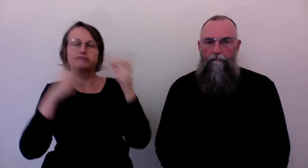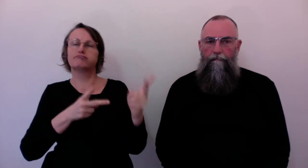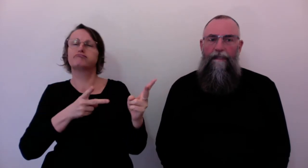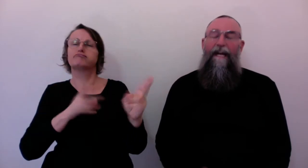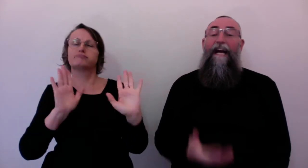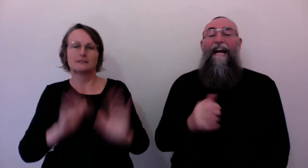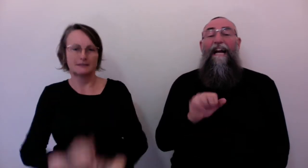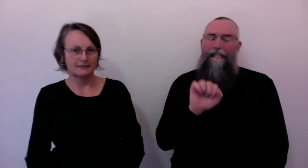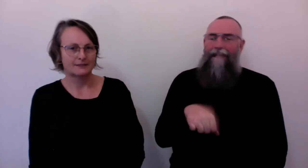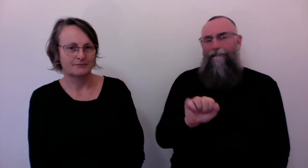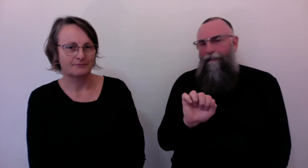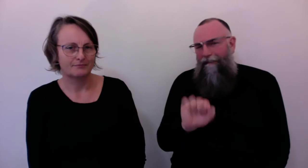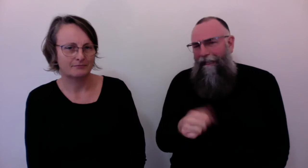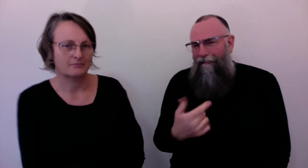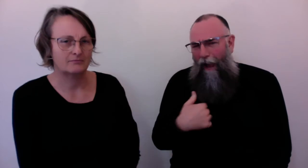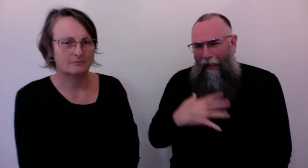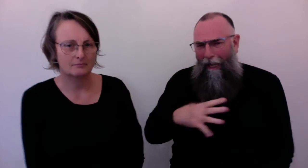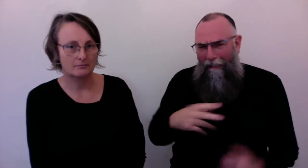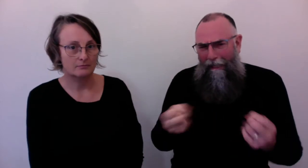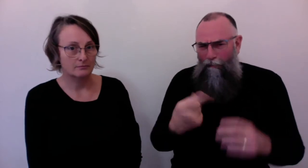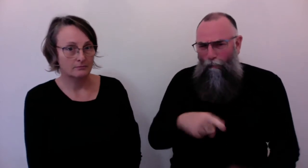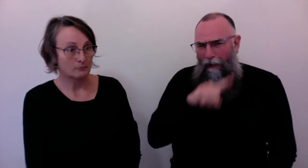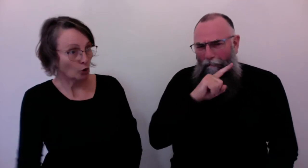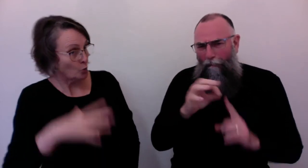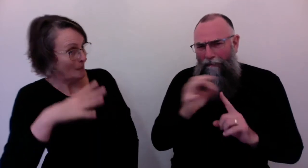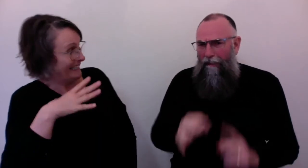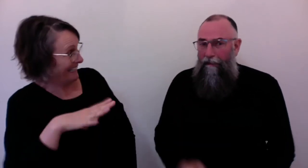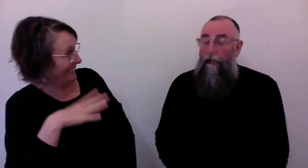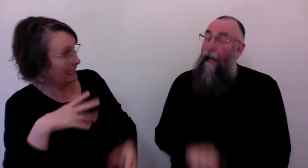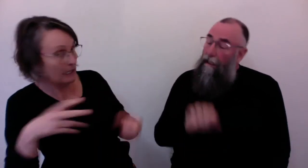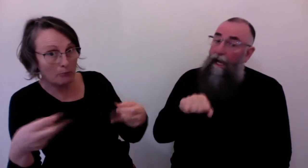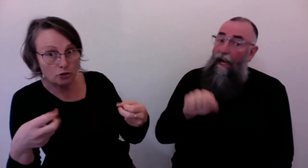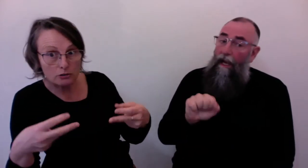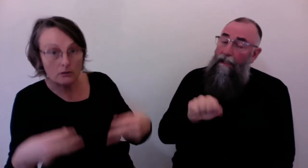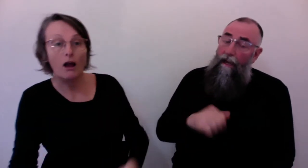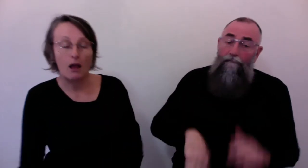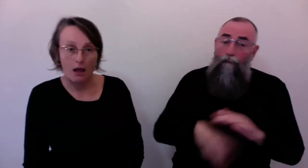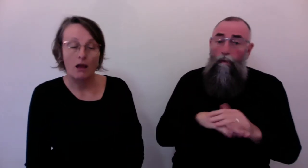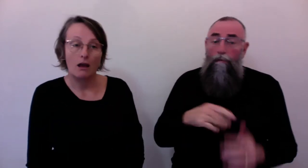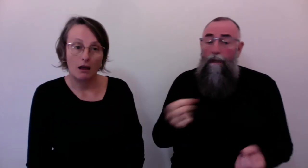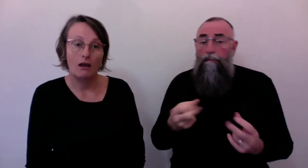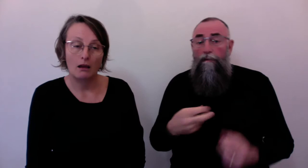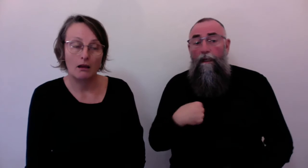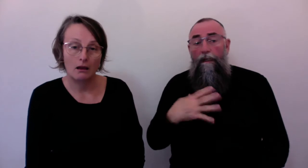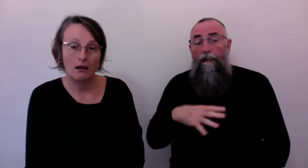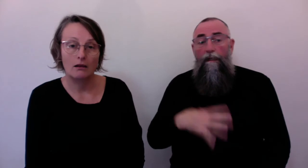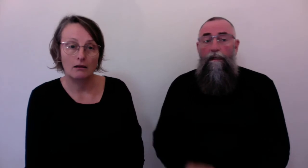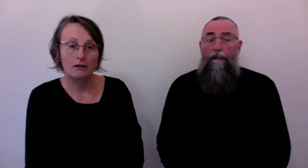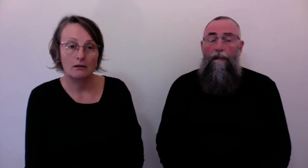Yes, I do. I need it 100%. Yeah, Yeah. you do need it. Yeah, I need it 100%. Yeah. Yeah. So it was actually only just recently the cinemas